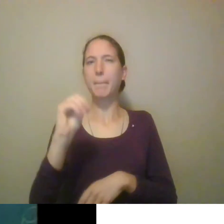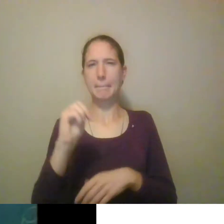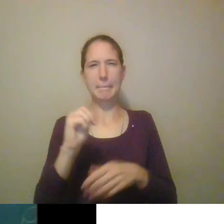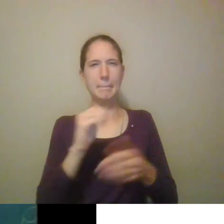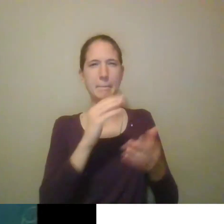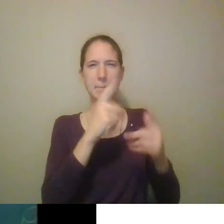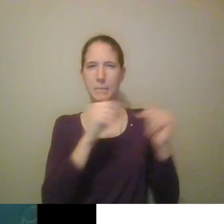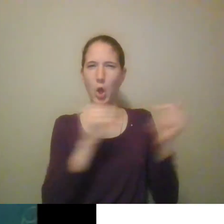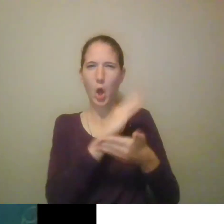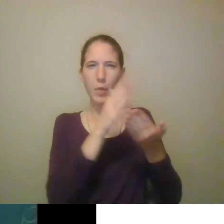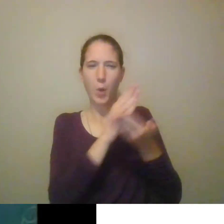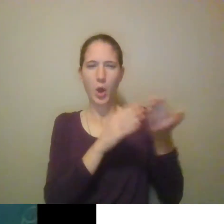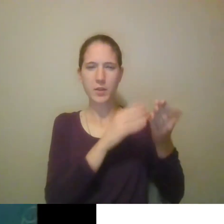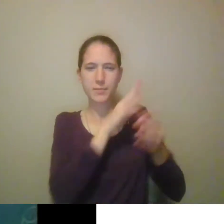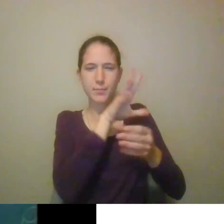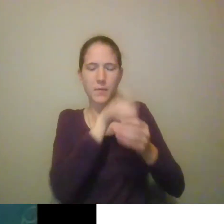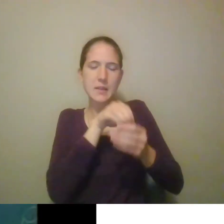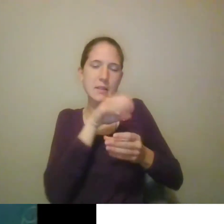all.